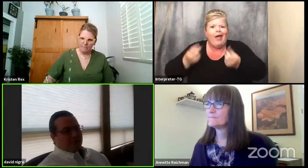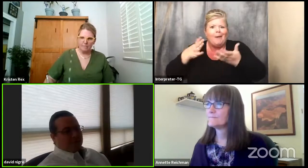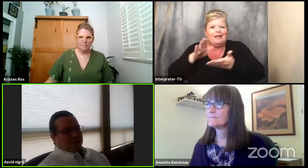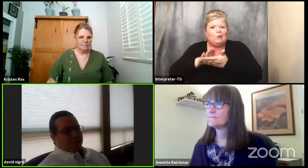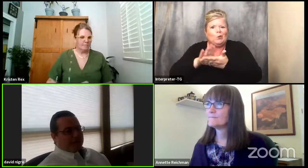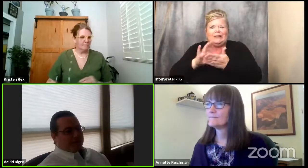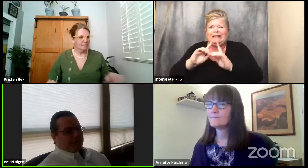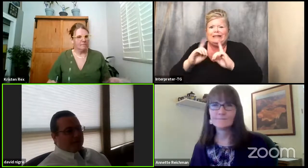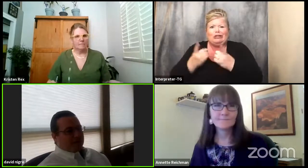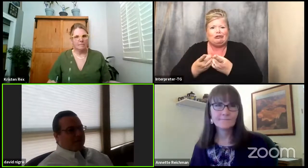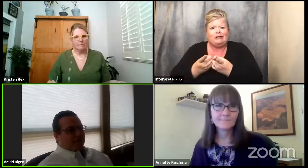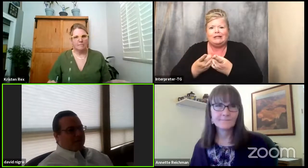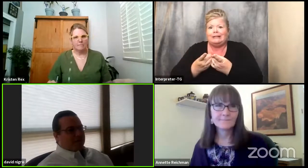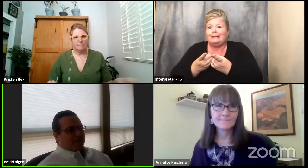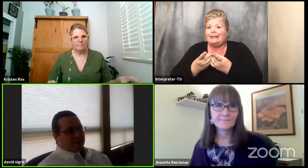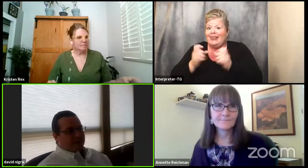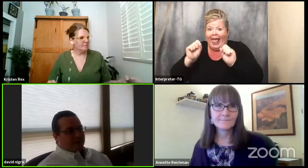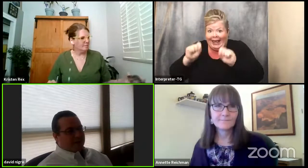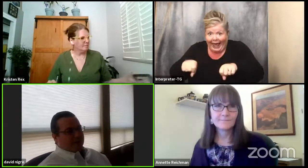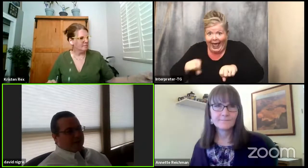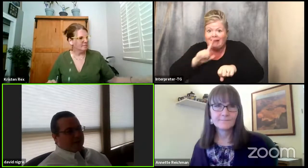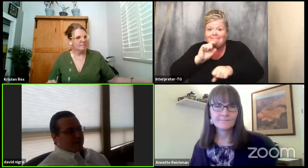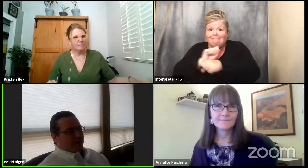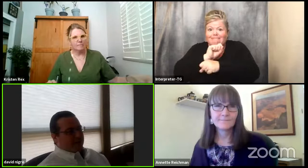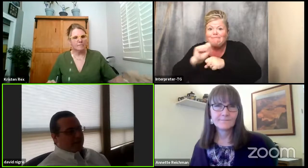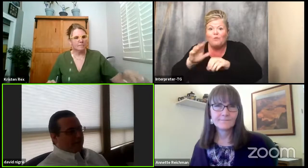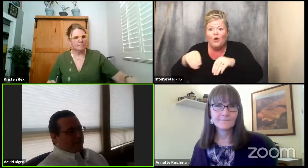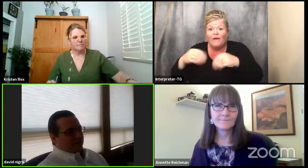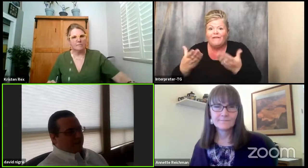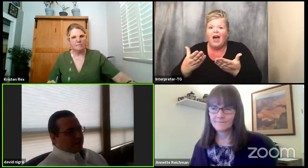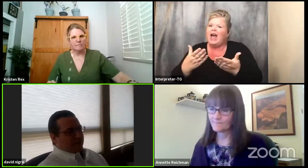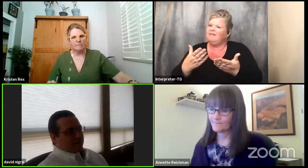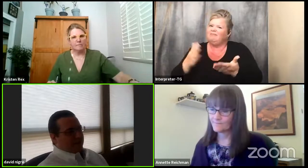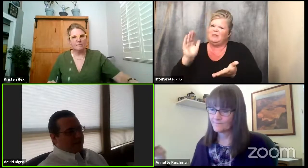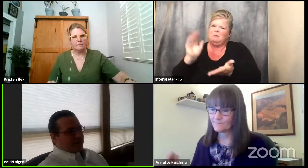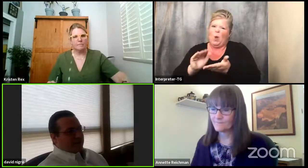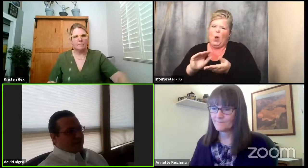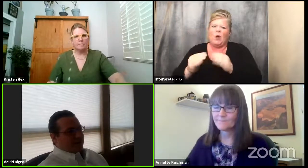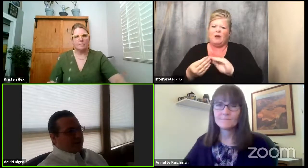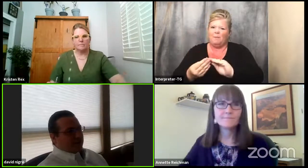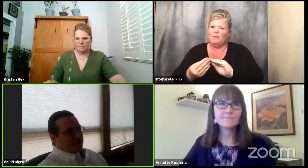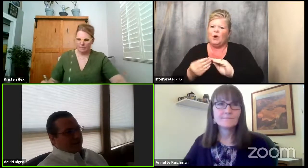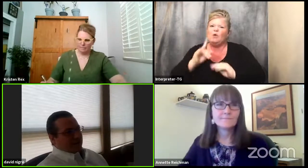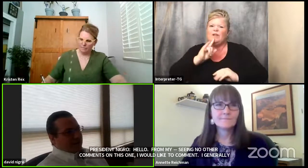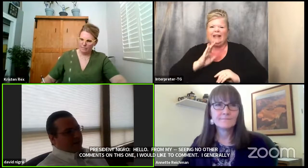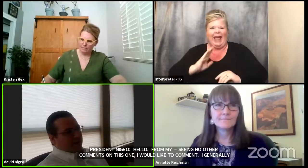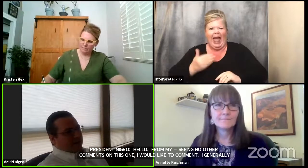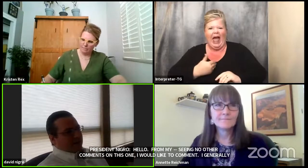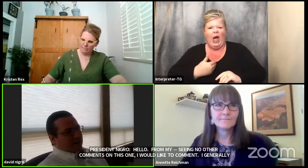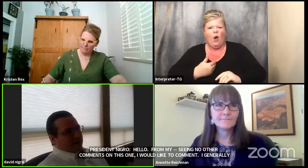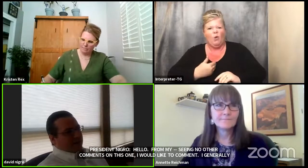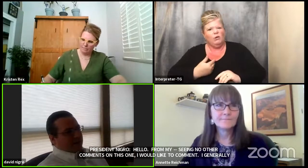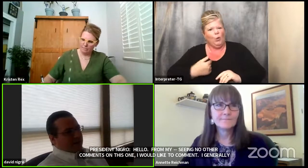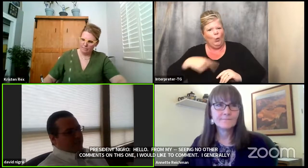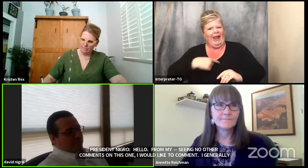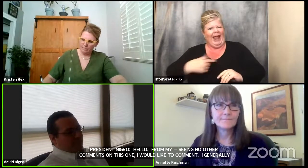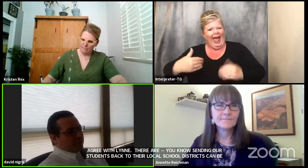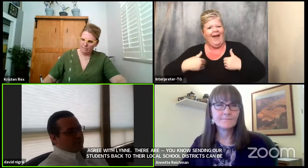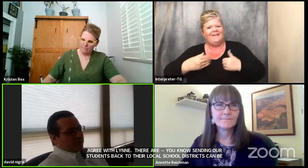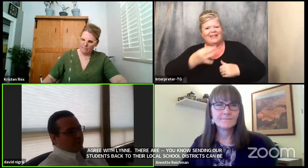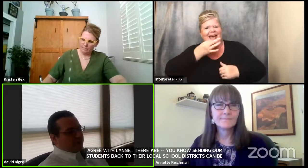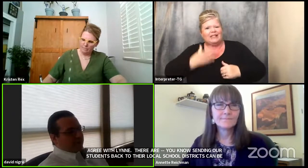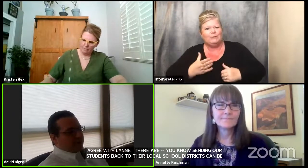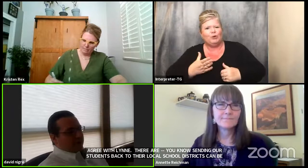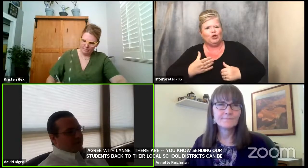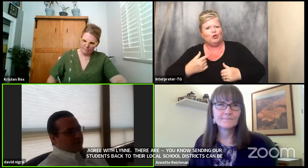number of school districts that can do that are small. I think we have a concentrated expertise in that area, and we should be able to